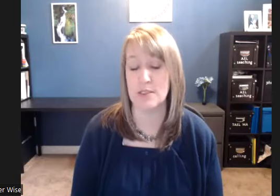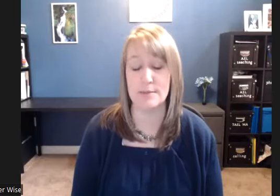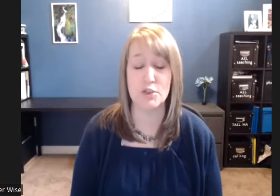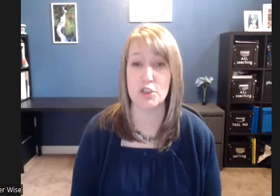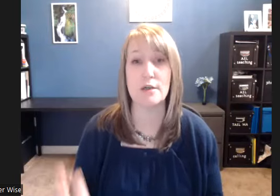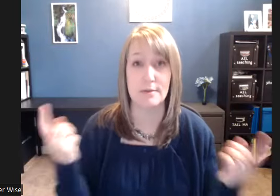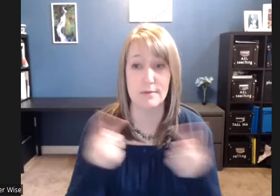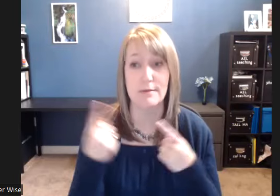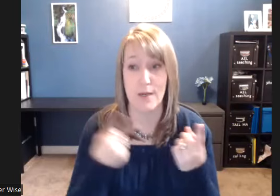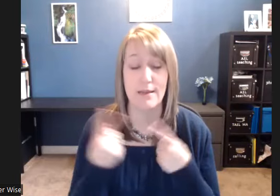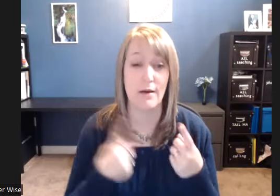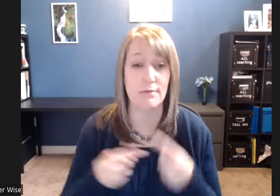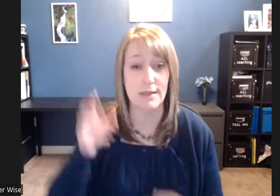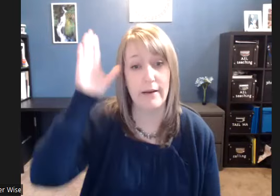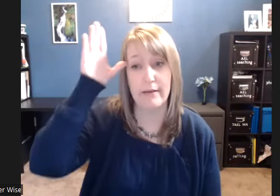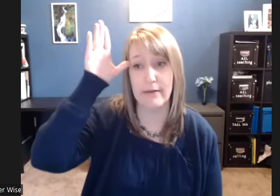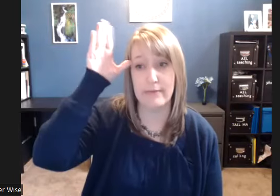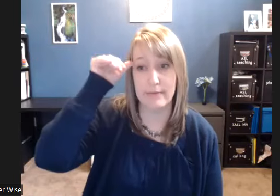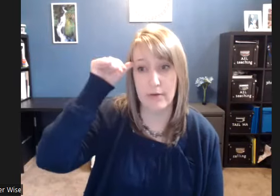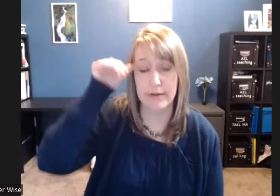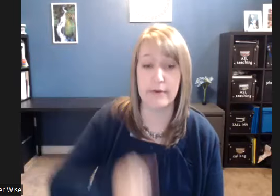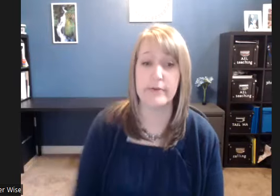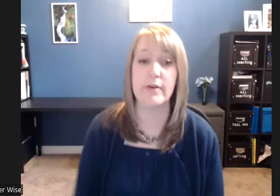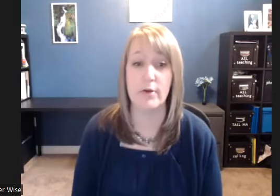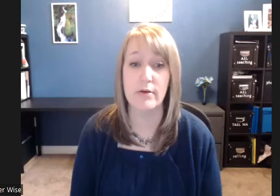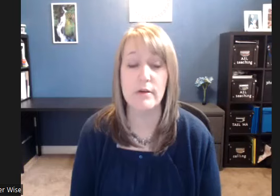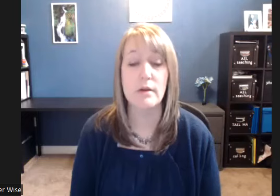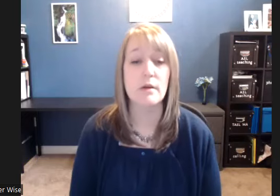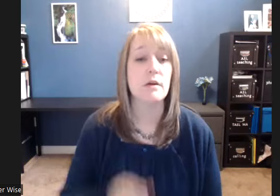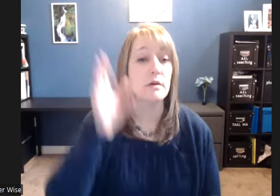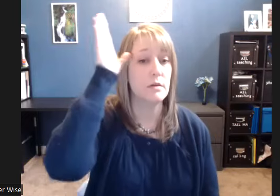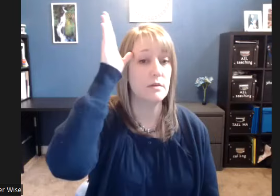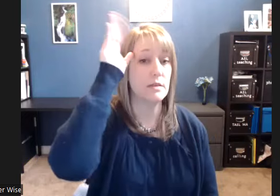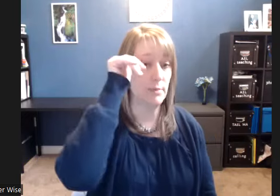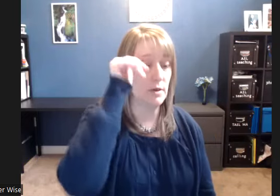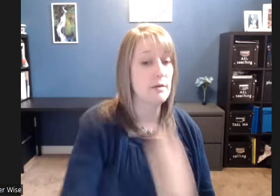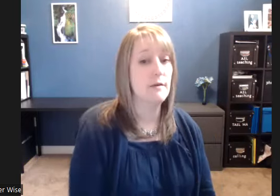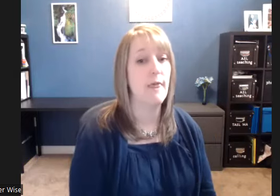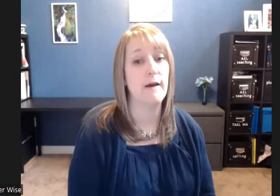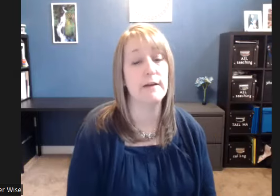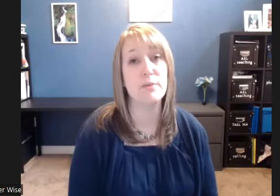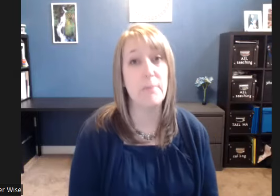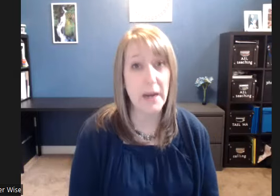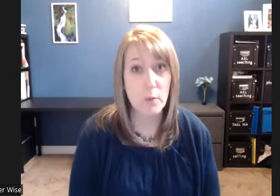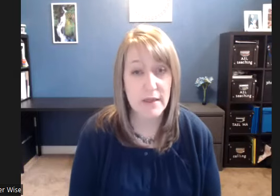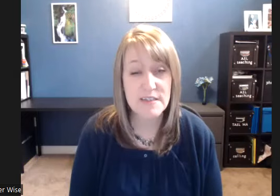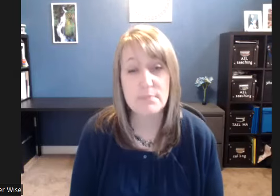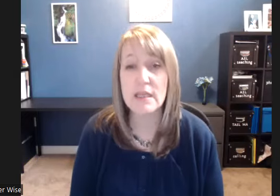is, I'm sure, why they are related, because donkeys are stubborn. Stubborn. All right, to bear with something